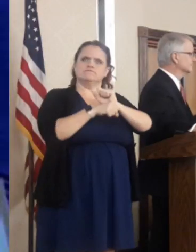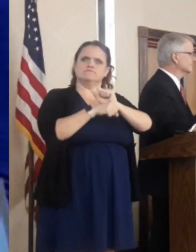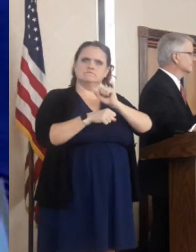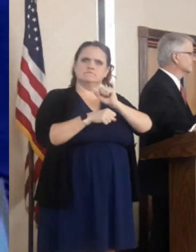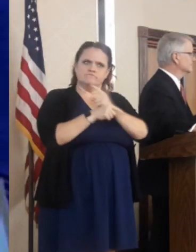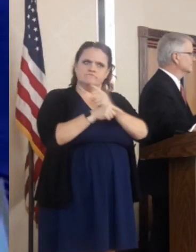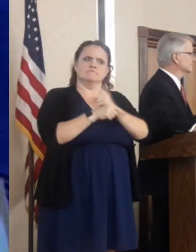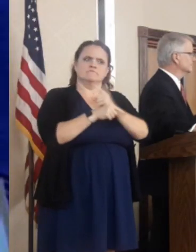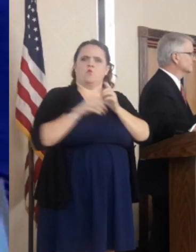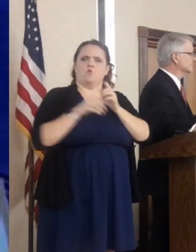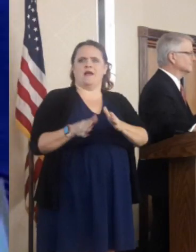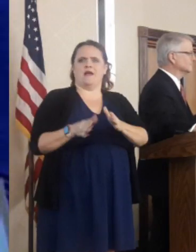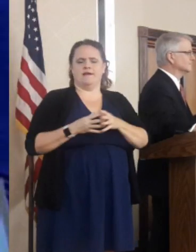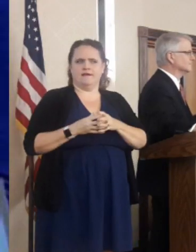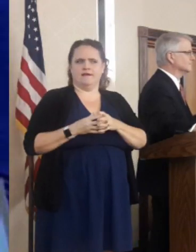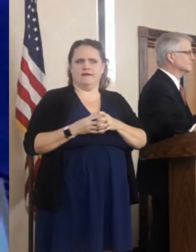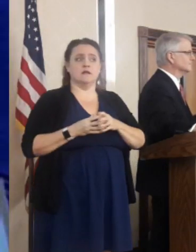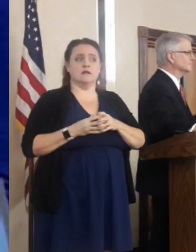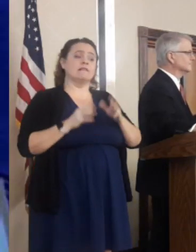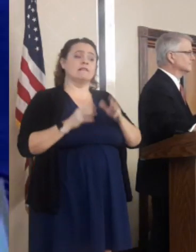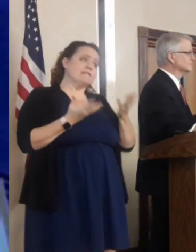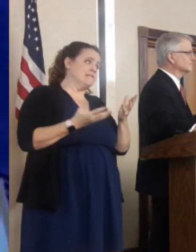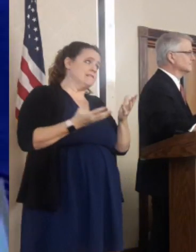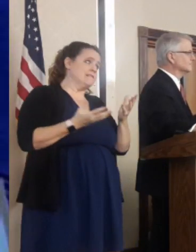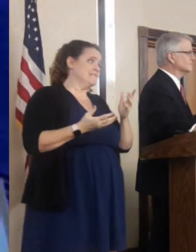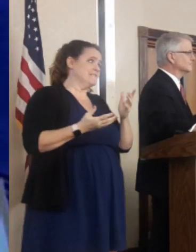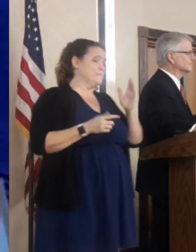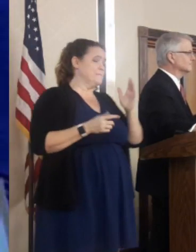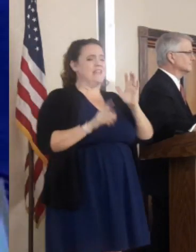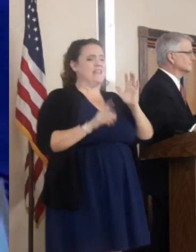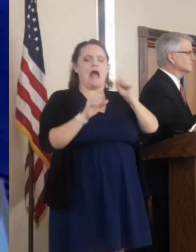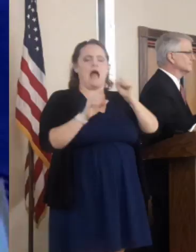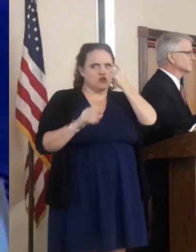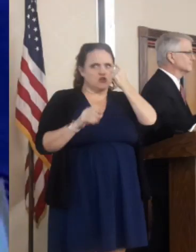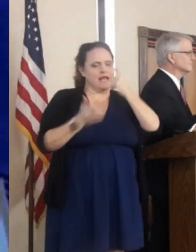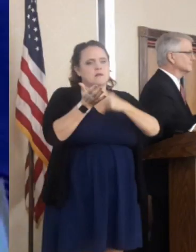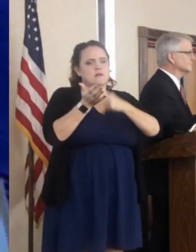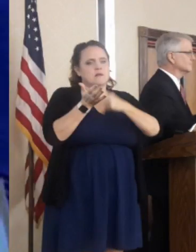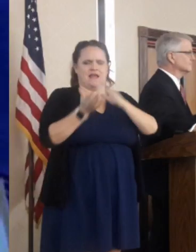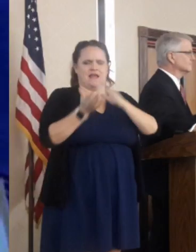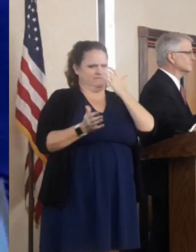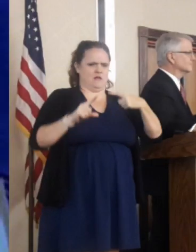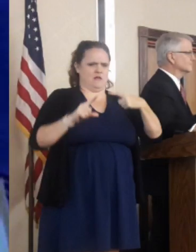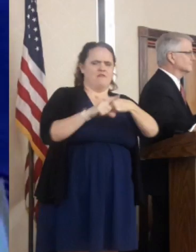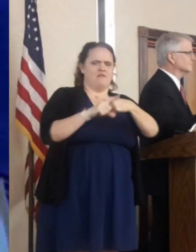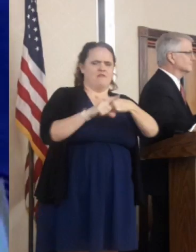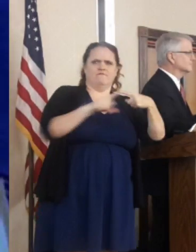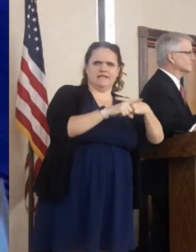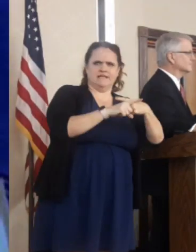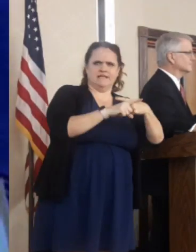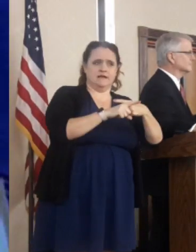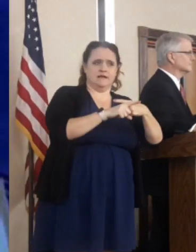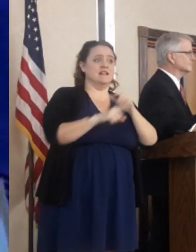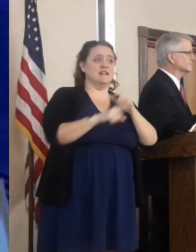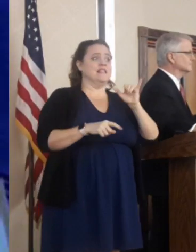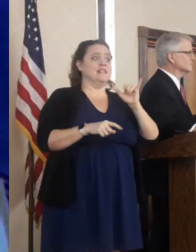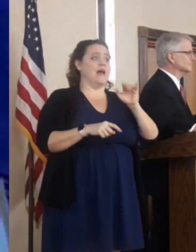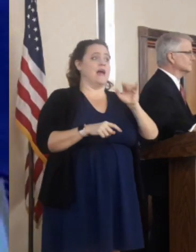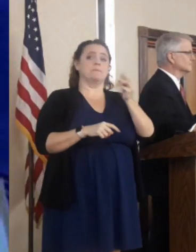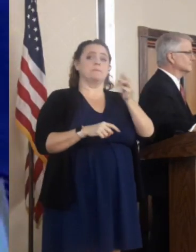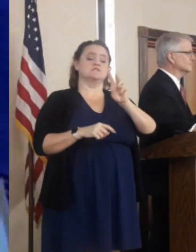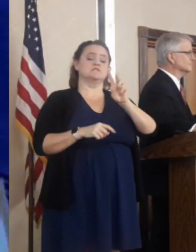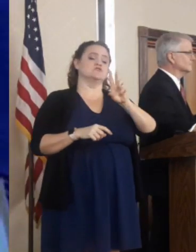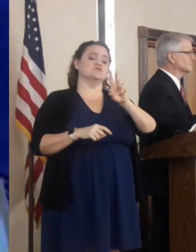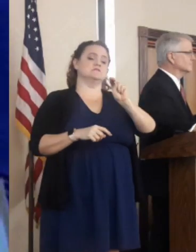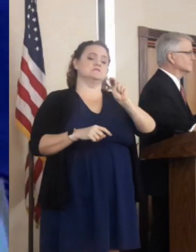there is the appearance of conflicts, and like Mr. Dunning said, and I had earlier conversations with